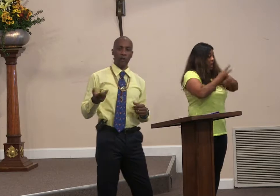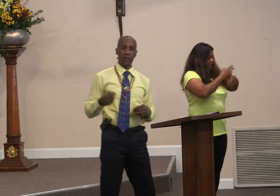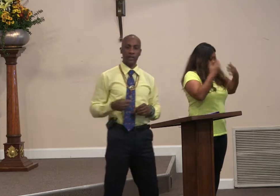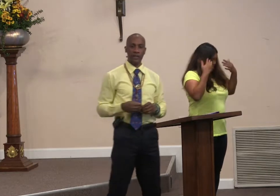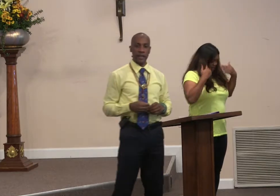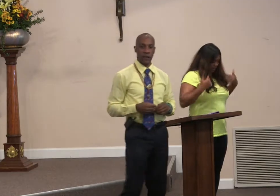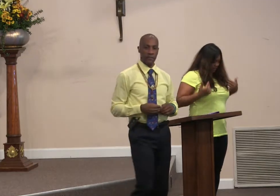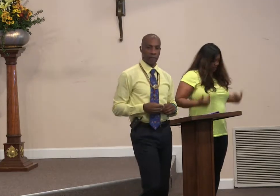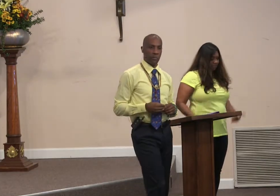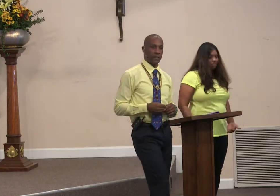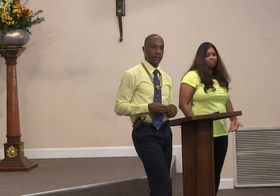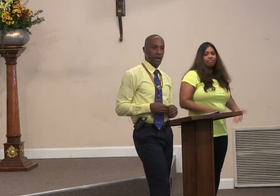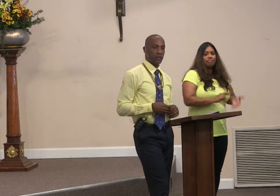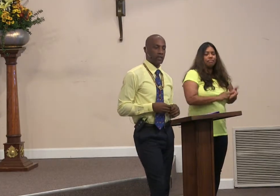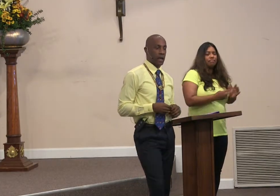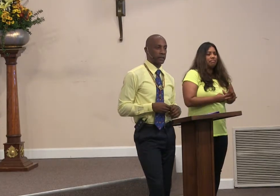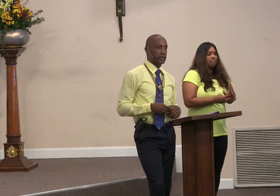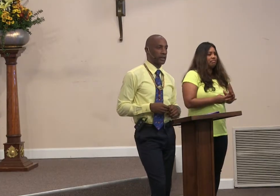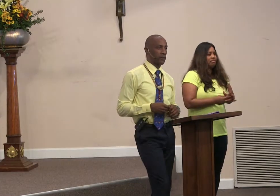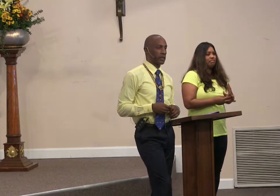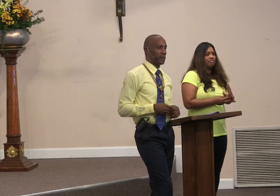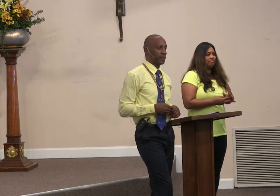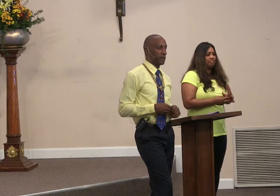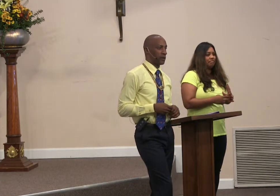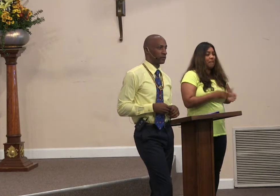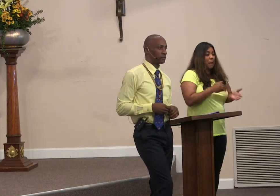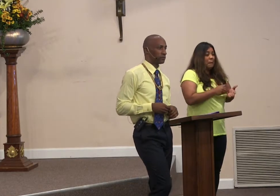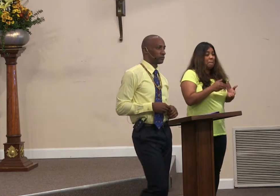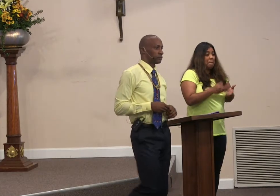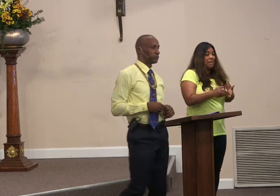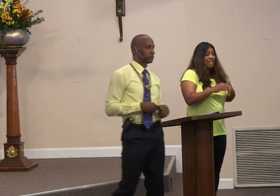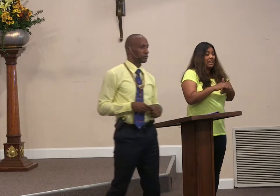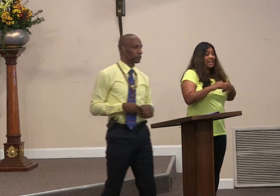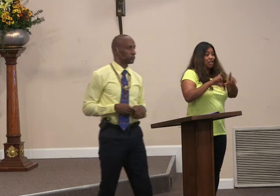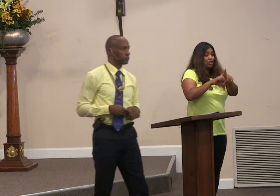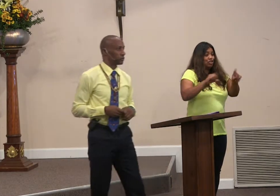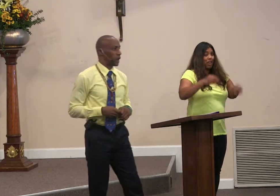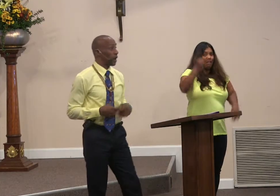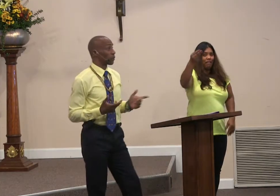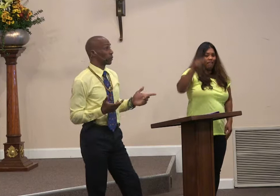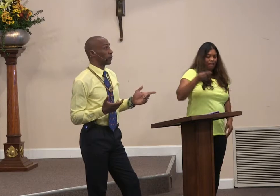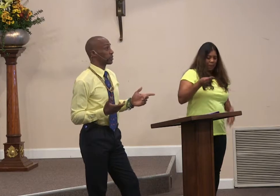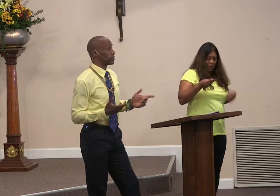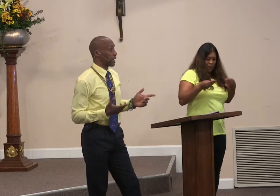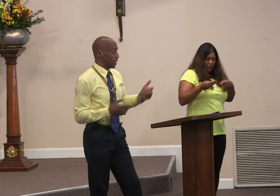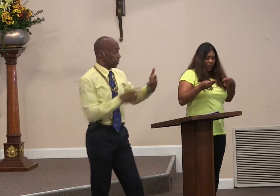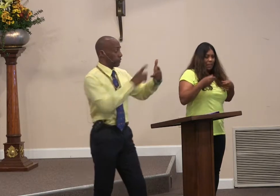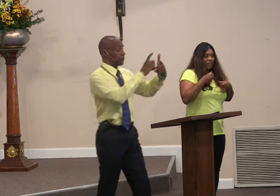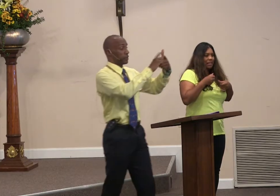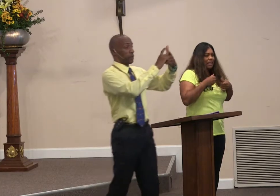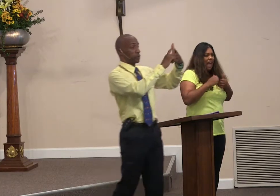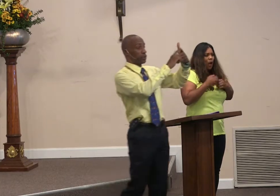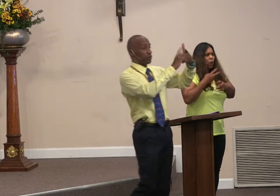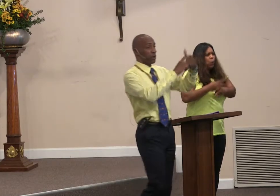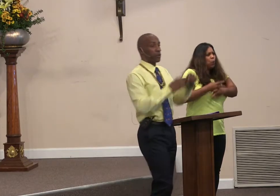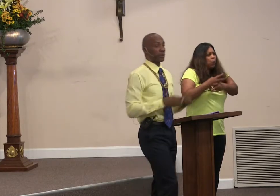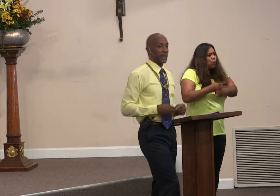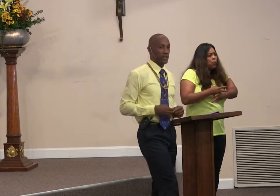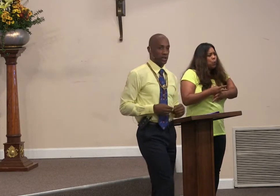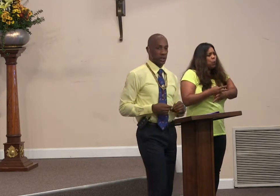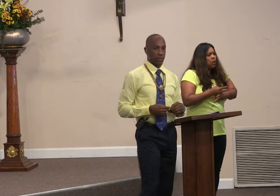then how are we going to take care of that $1 million check that's getting ready to come in the mail? How are we going to take care of, number